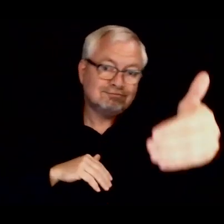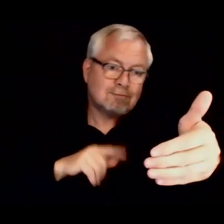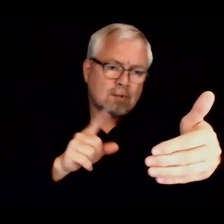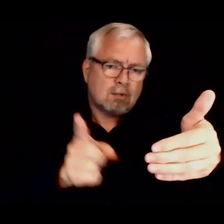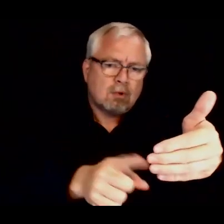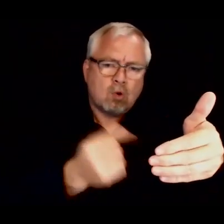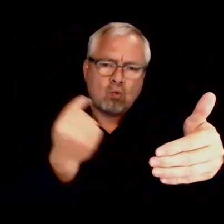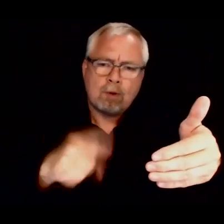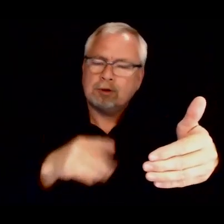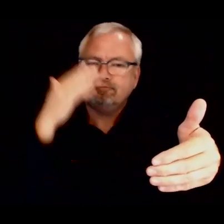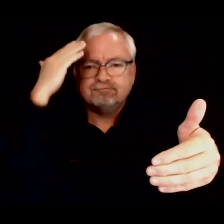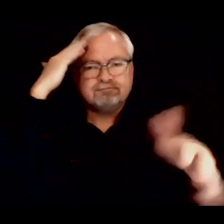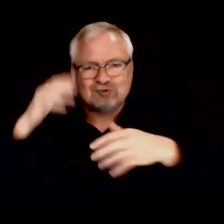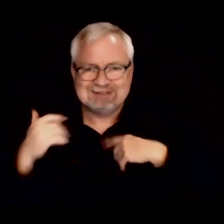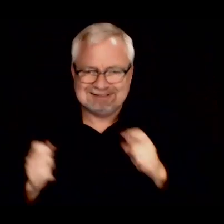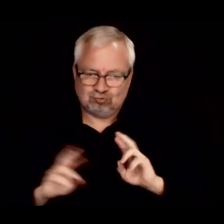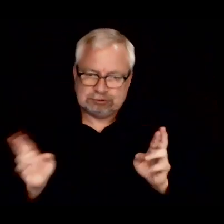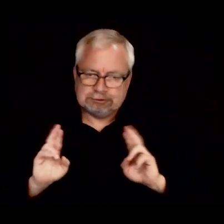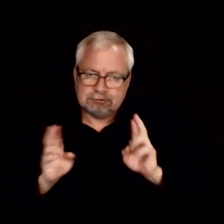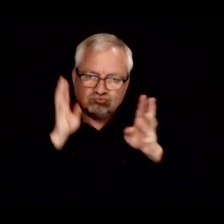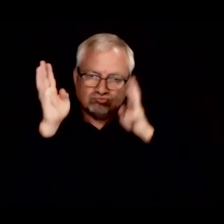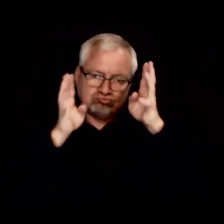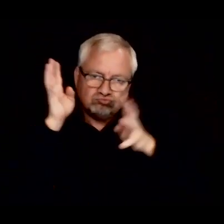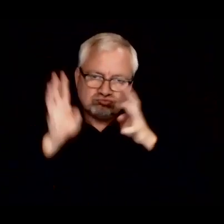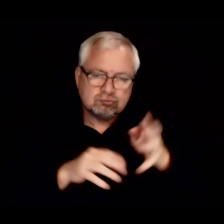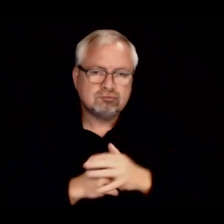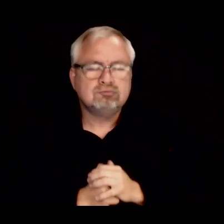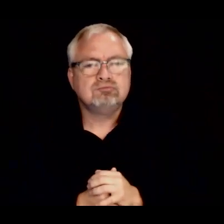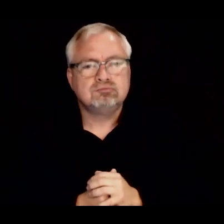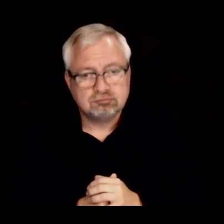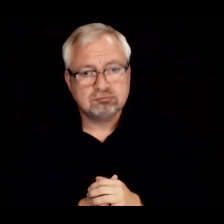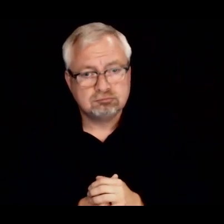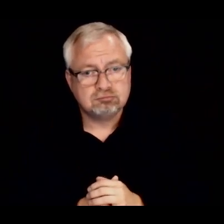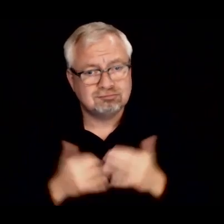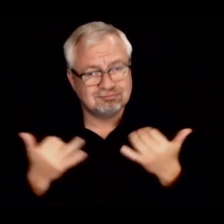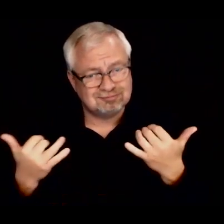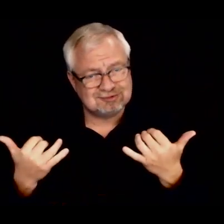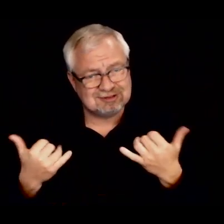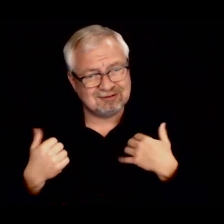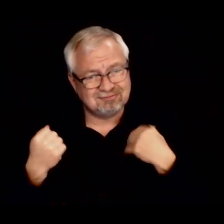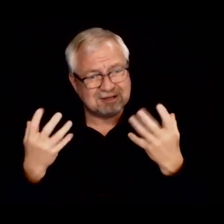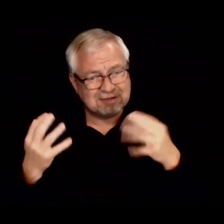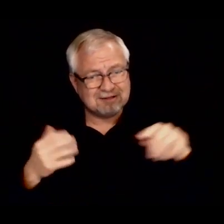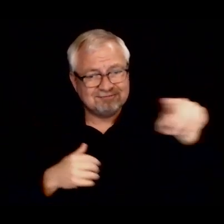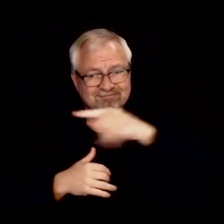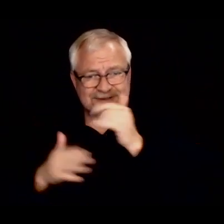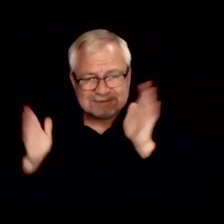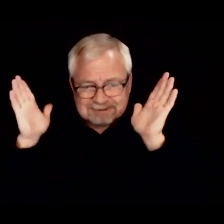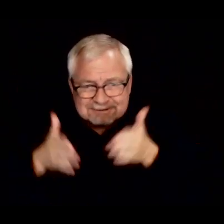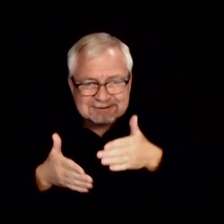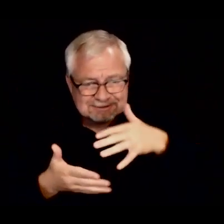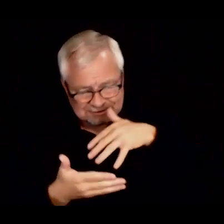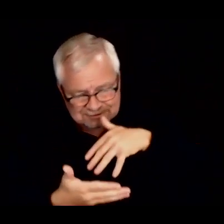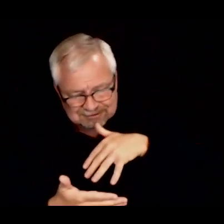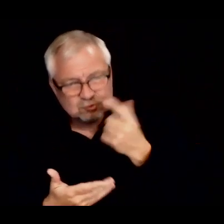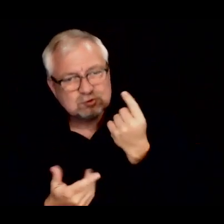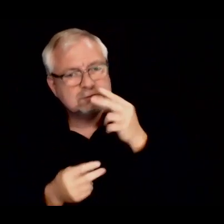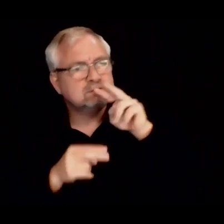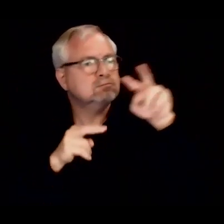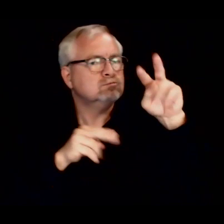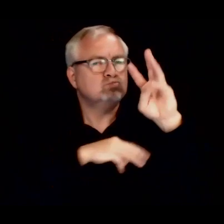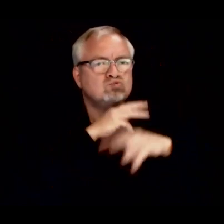There's a lot of debate and a lot of very focused study going on around the world to just make sure that we have as clear